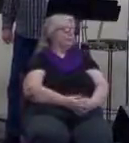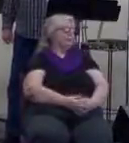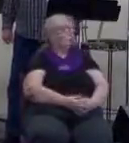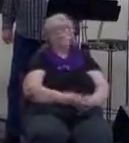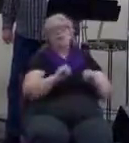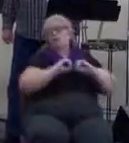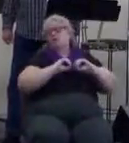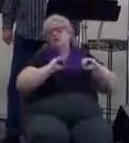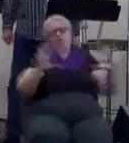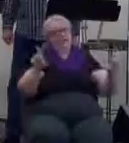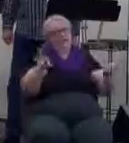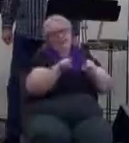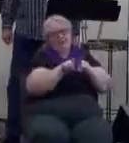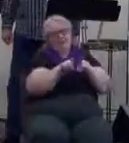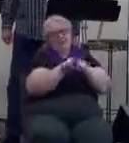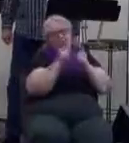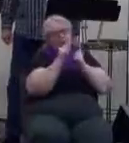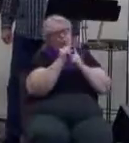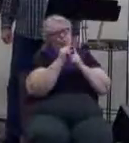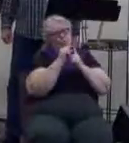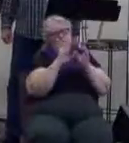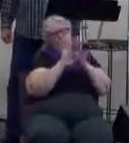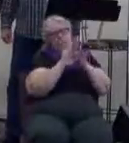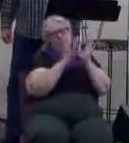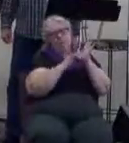There's nothing like the word of Jesus.